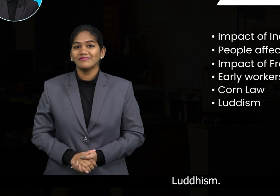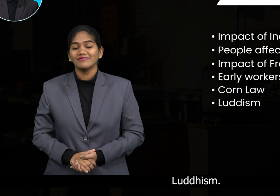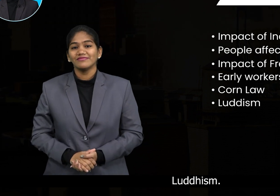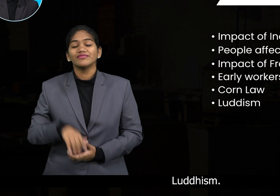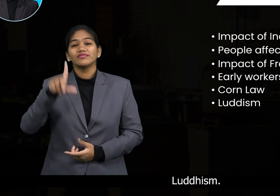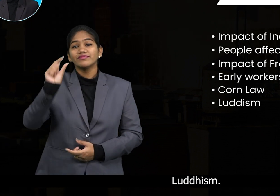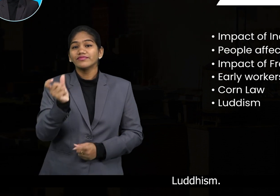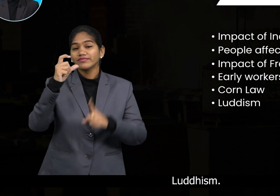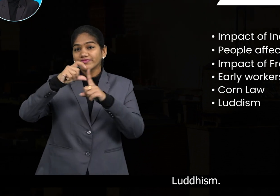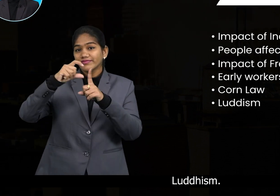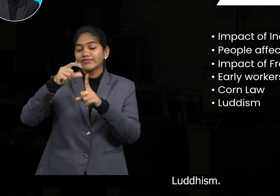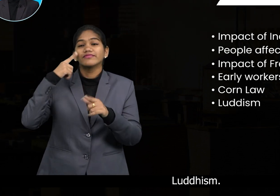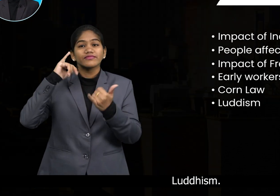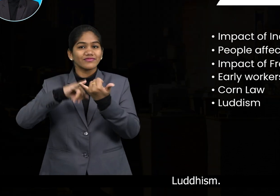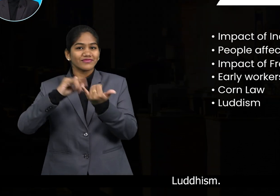Luddism.